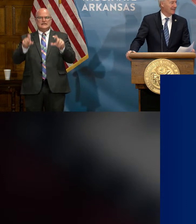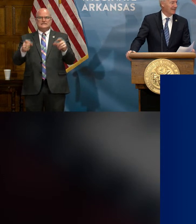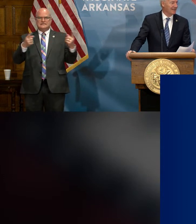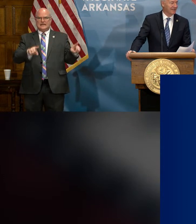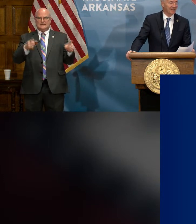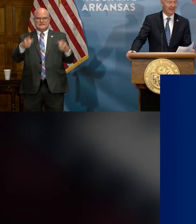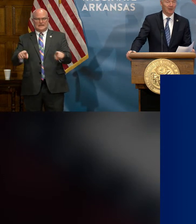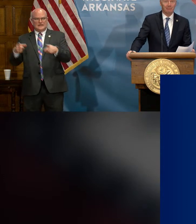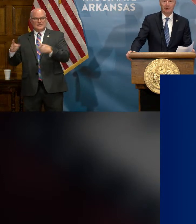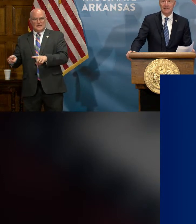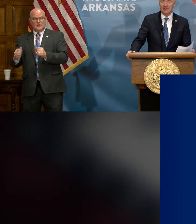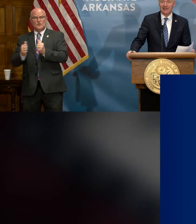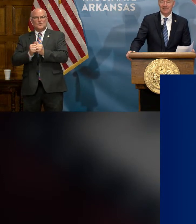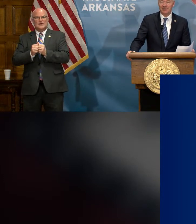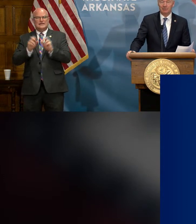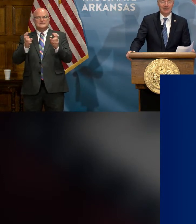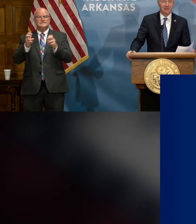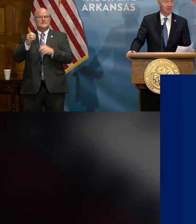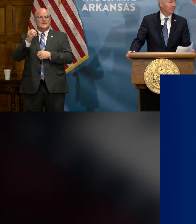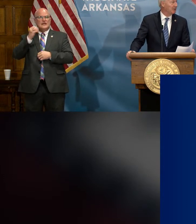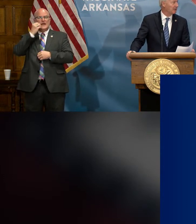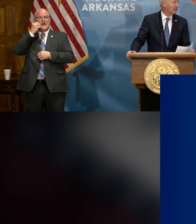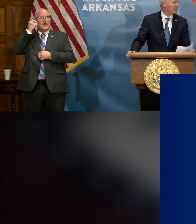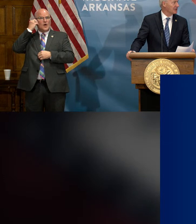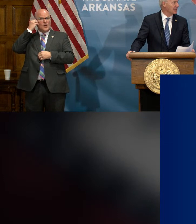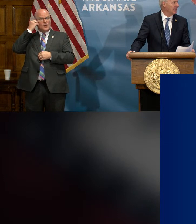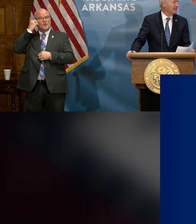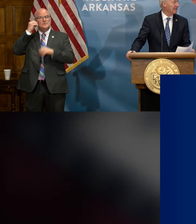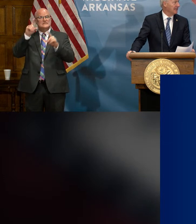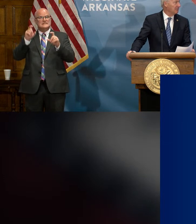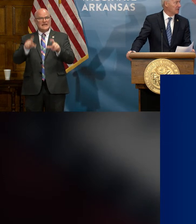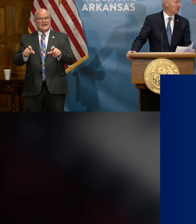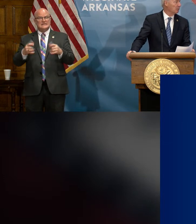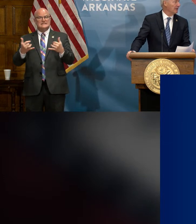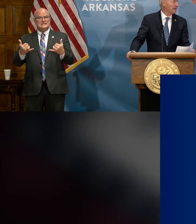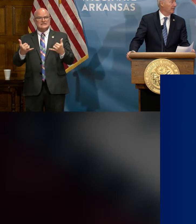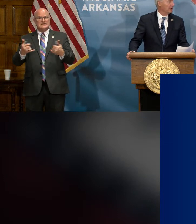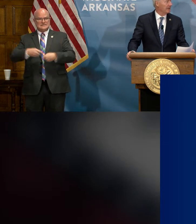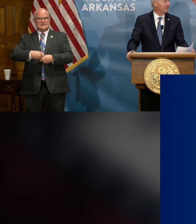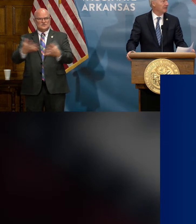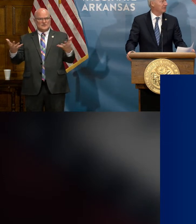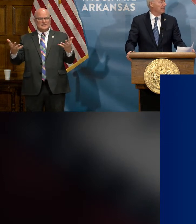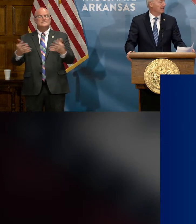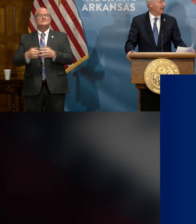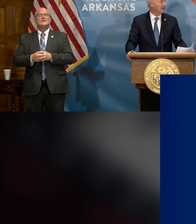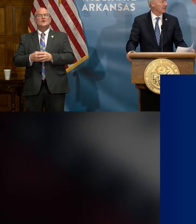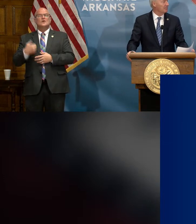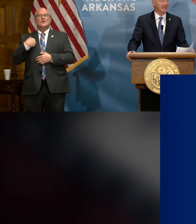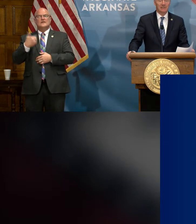our at-home free tests that are being distributed across the state. But still with that, we've had